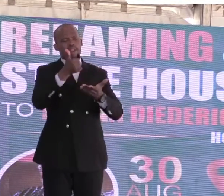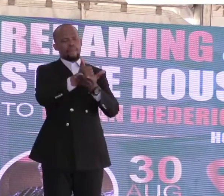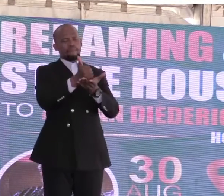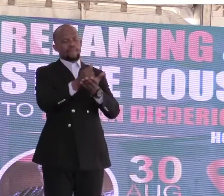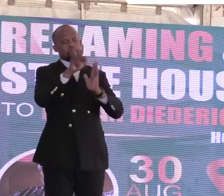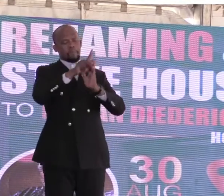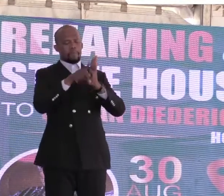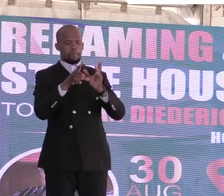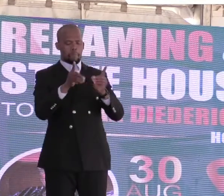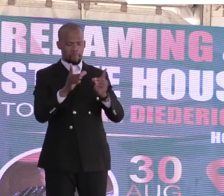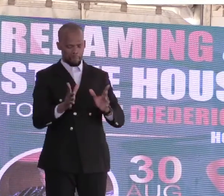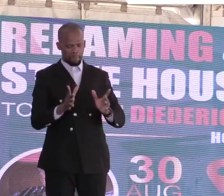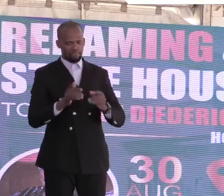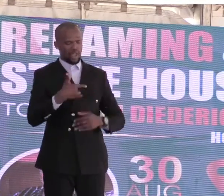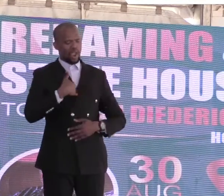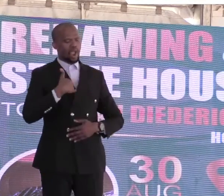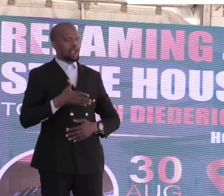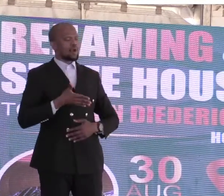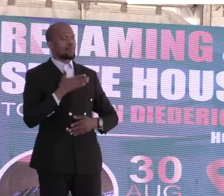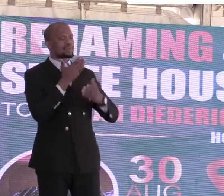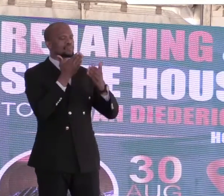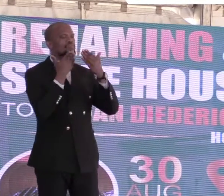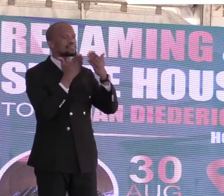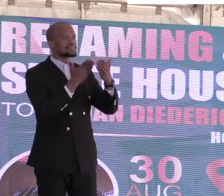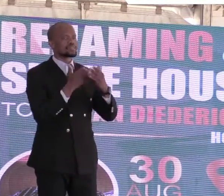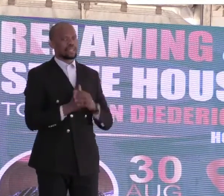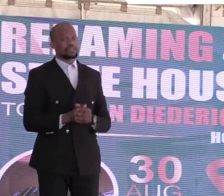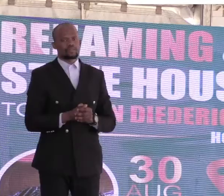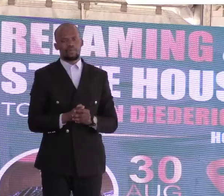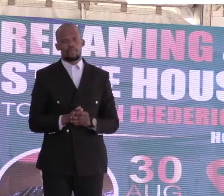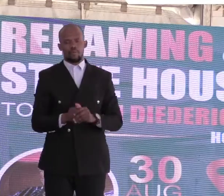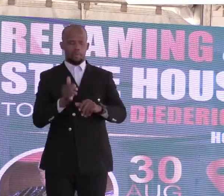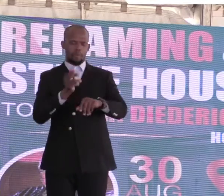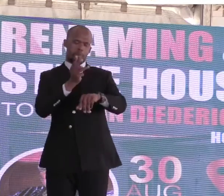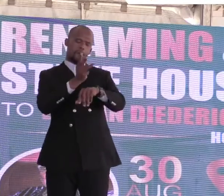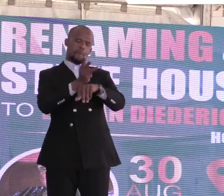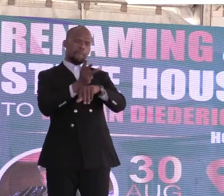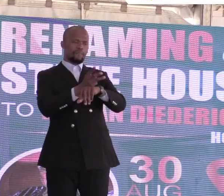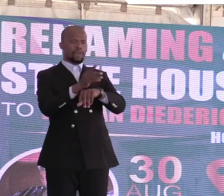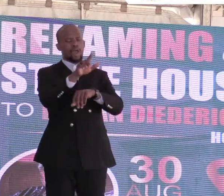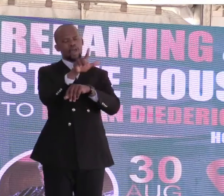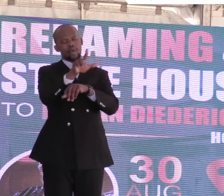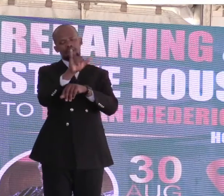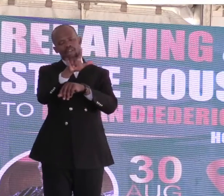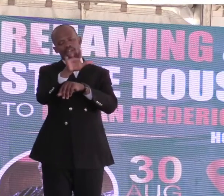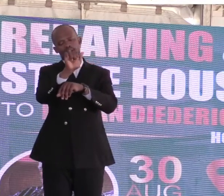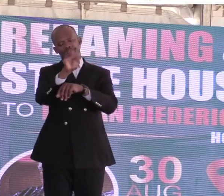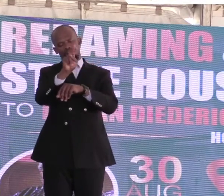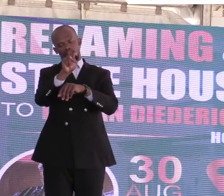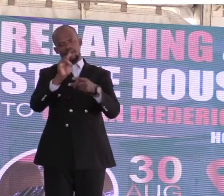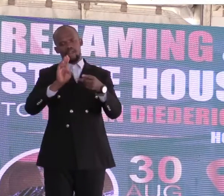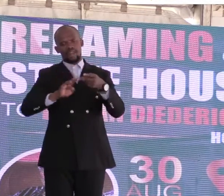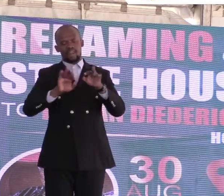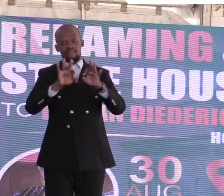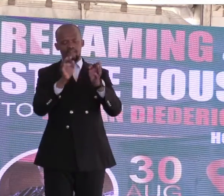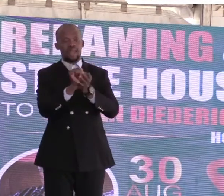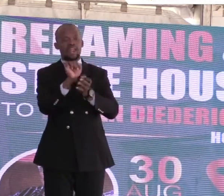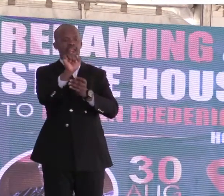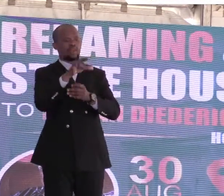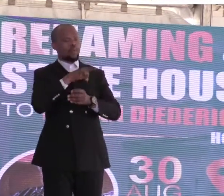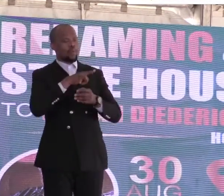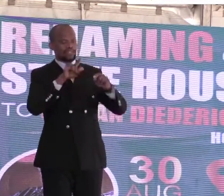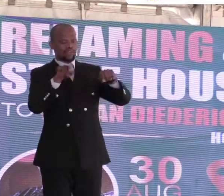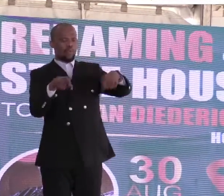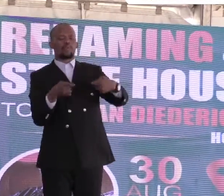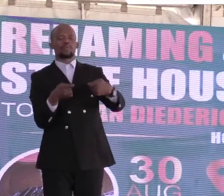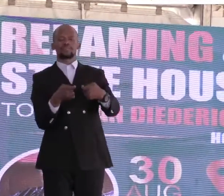Program Director, I want to thank Umama, Lillian and the family for the